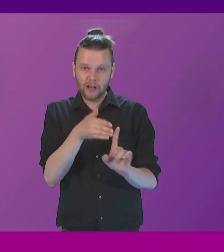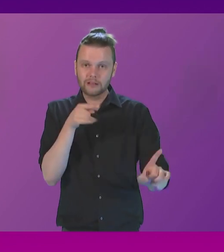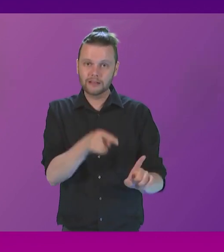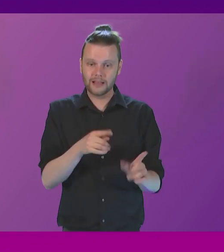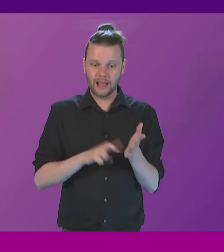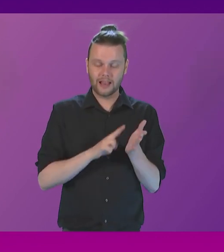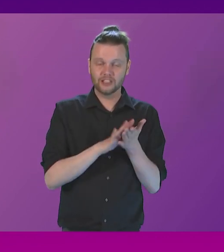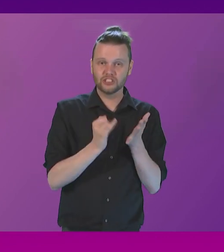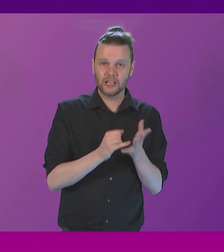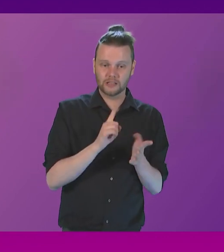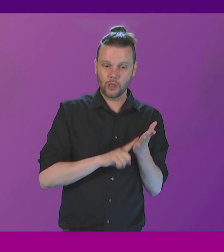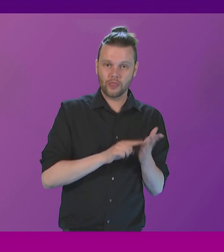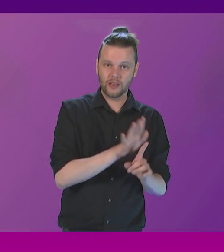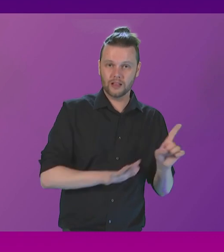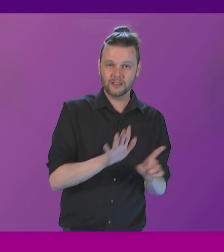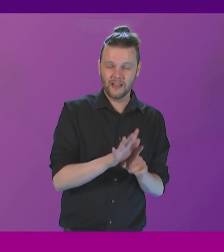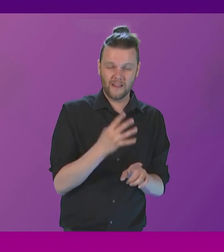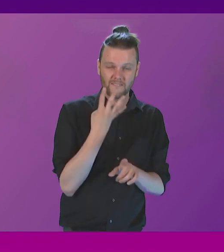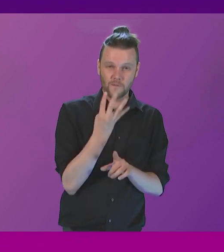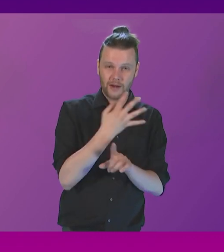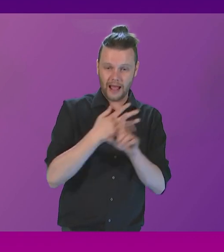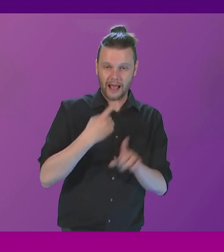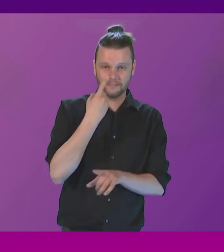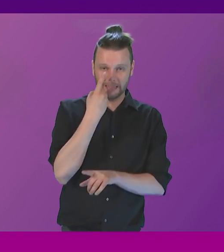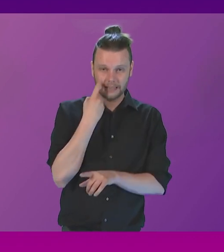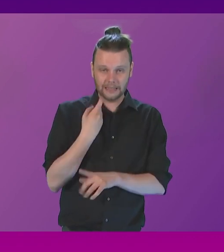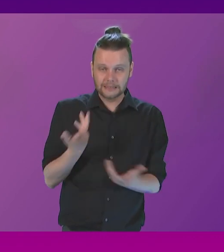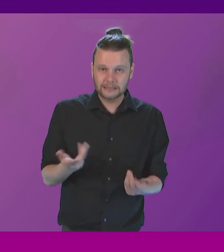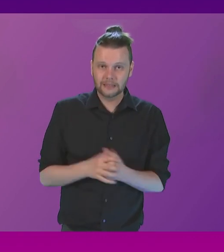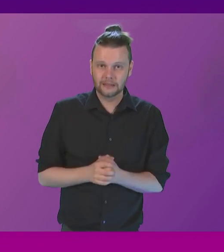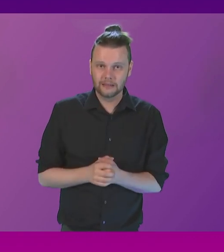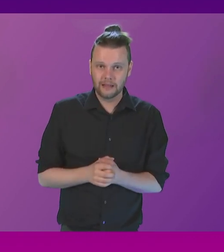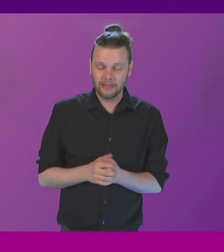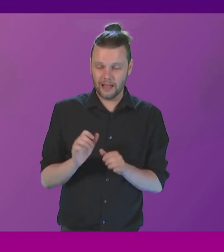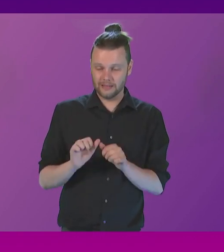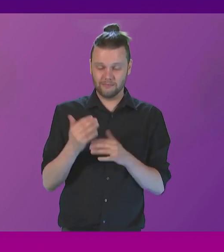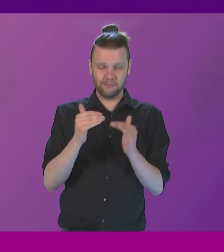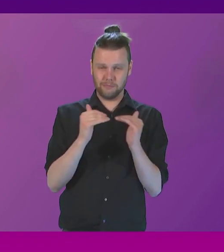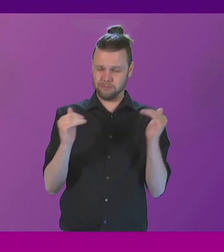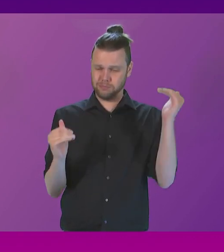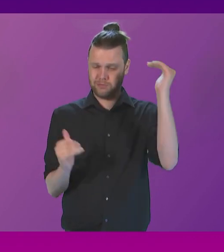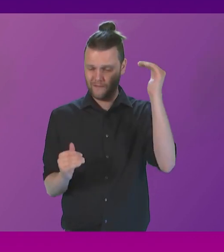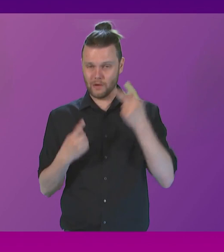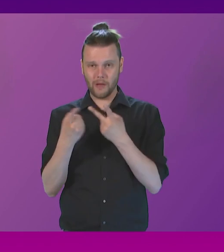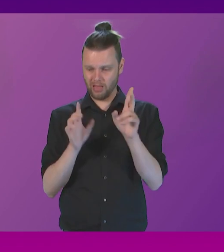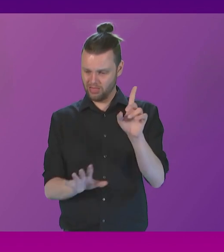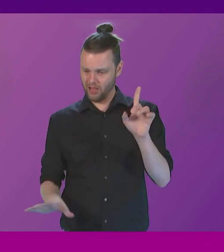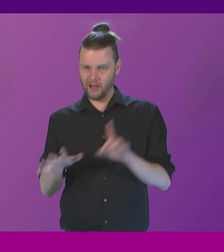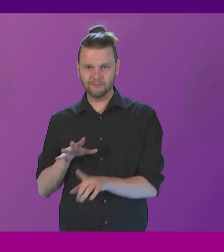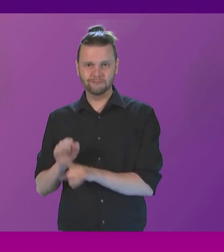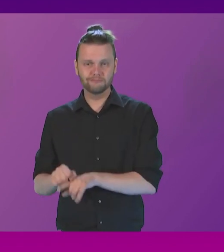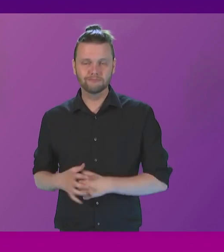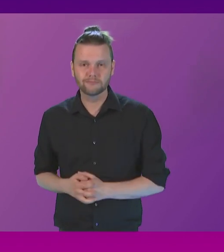within the NHS Lothian area is four and a half years, far surpassing figures from other regions in Scotland.